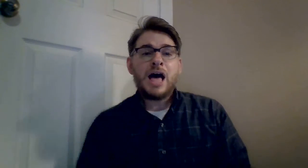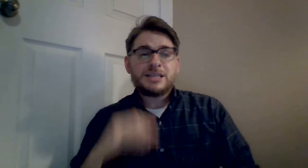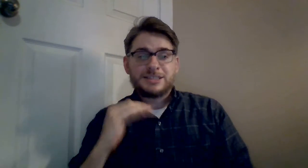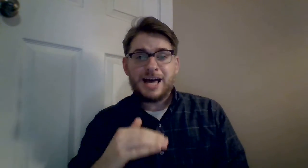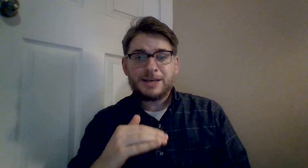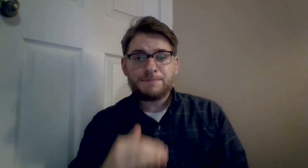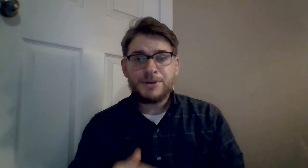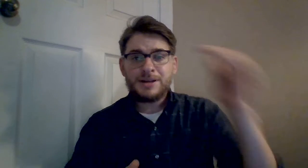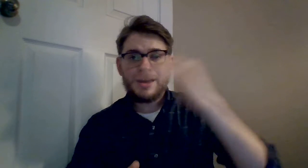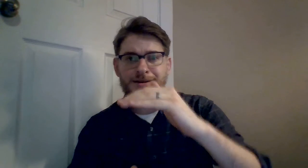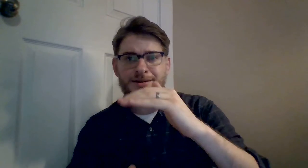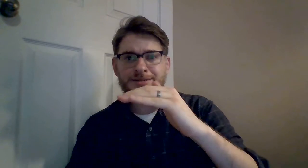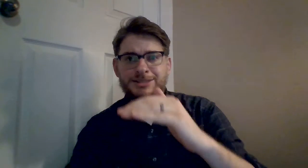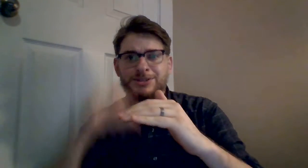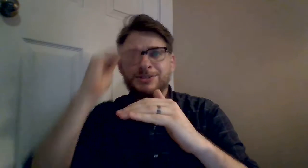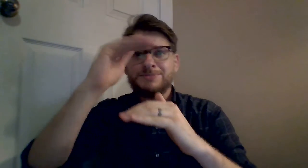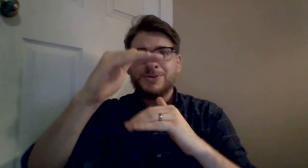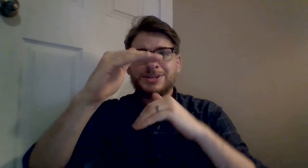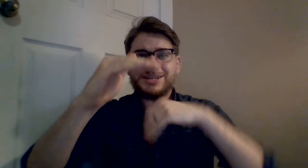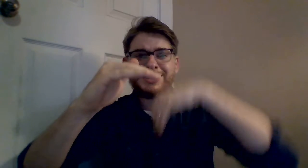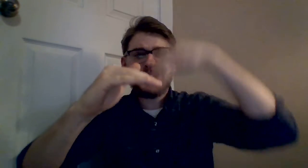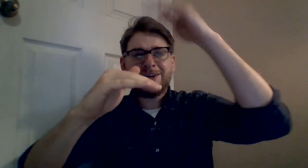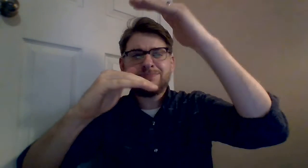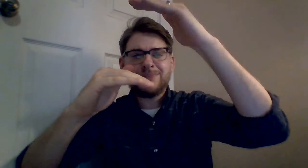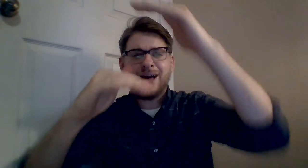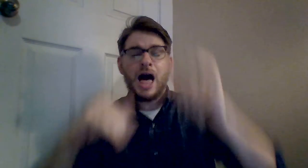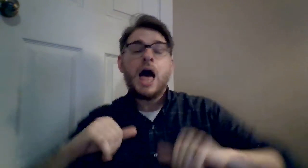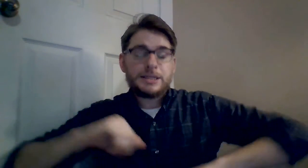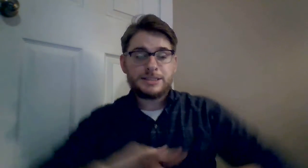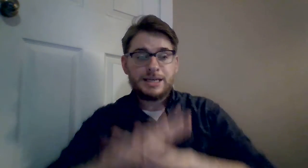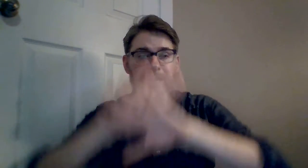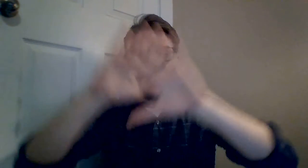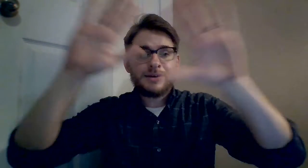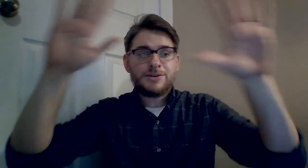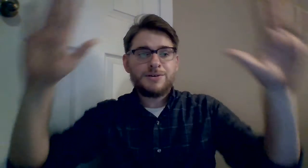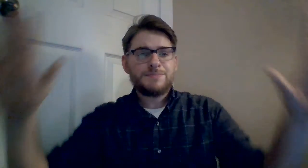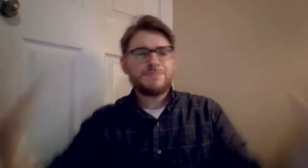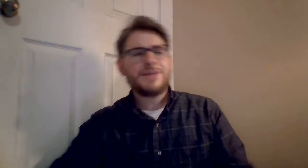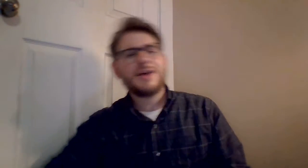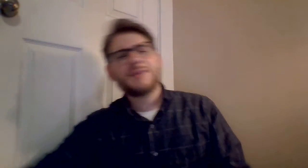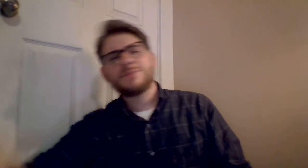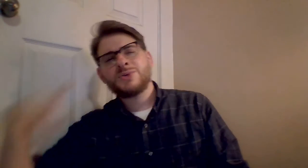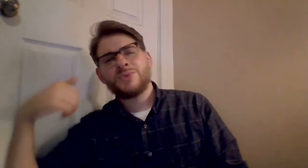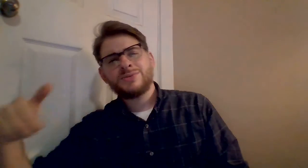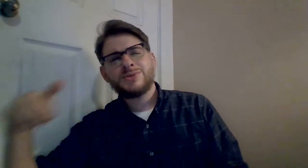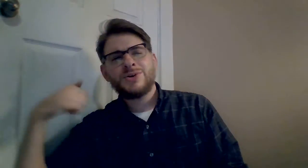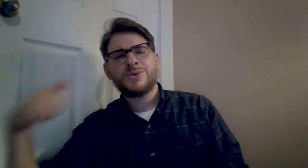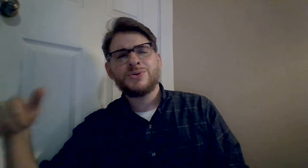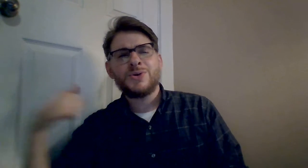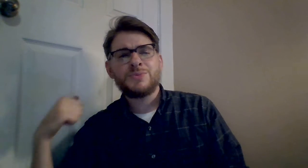Stack banana till the morning come. Daylight come and me won't go home.